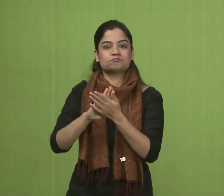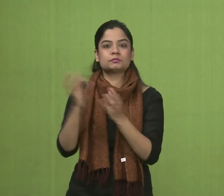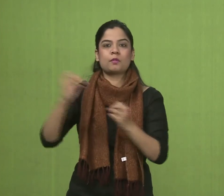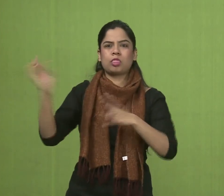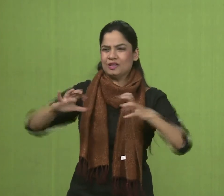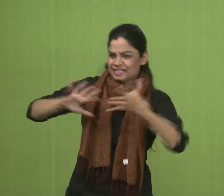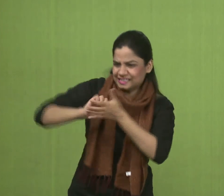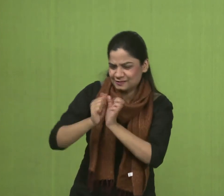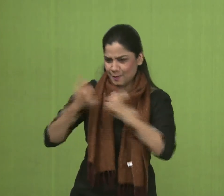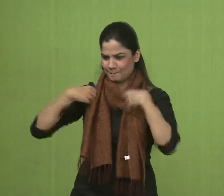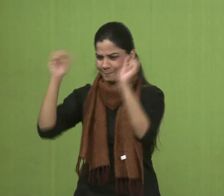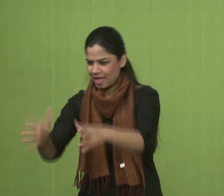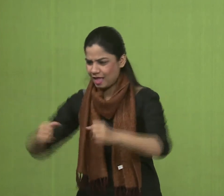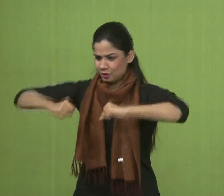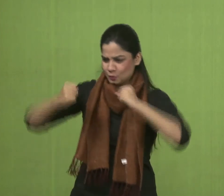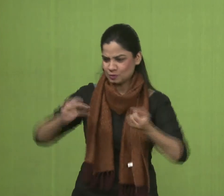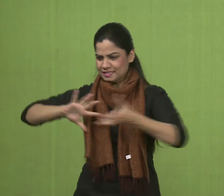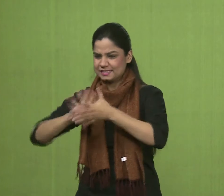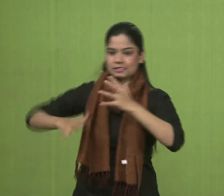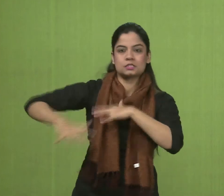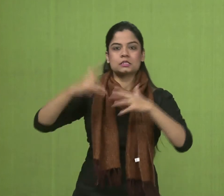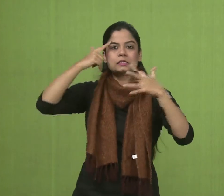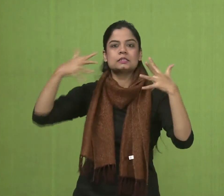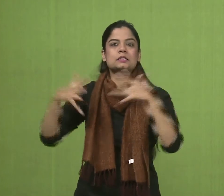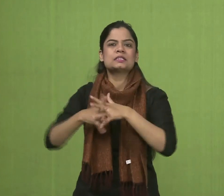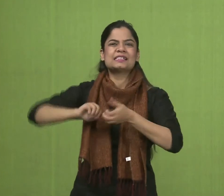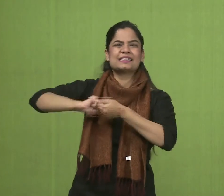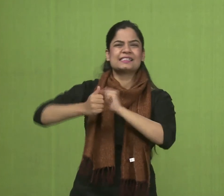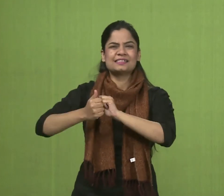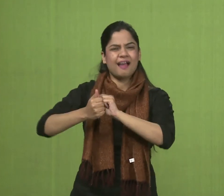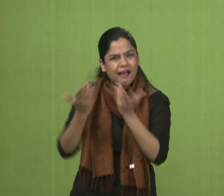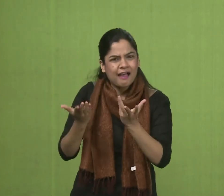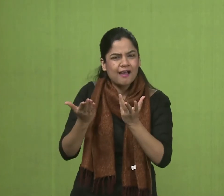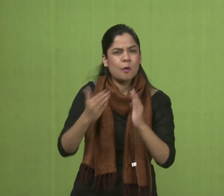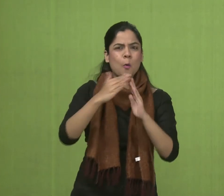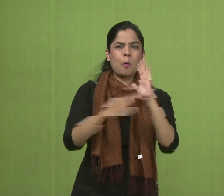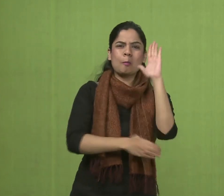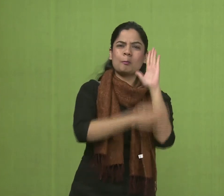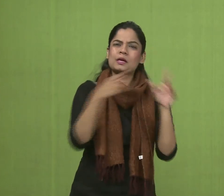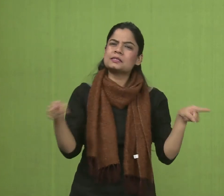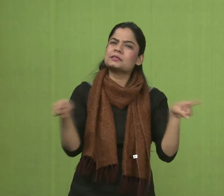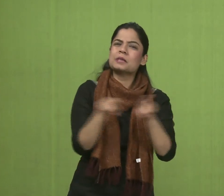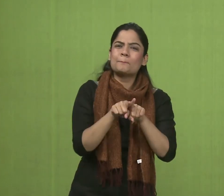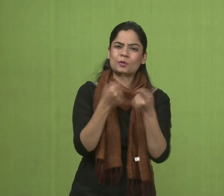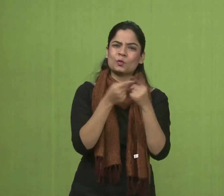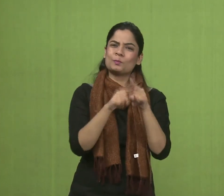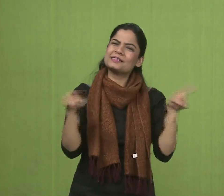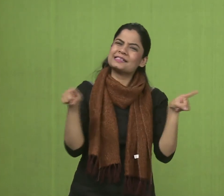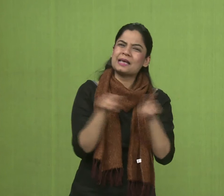same. It looks very congested compared to Sita's house. However, the size of both the houses are